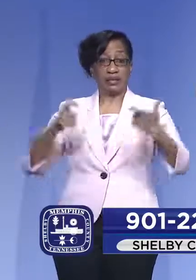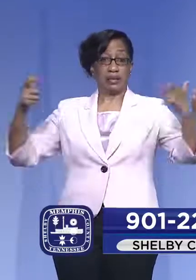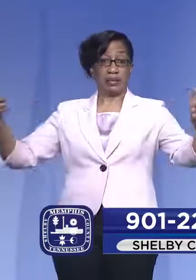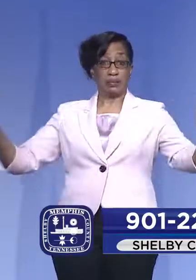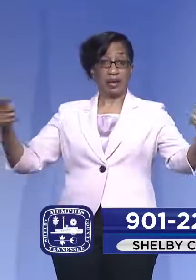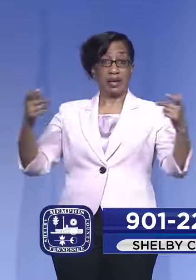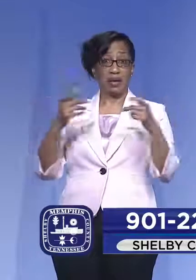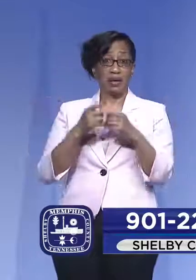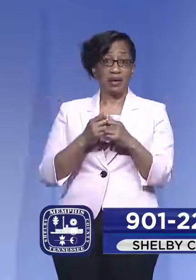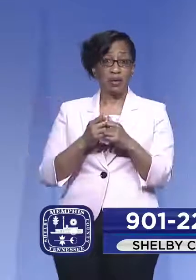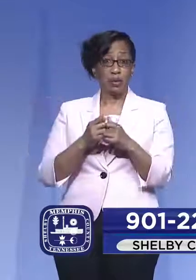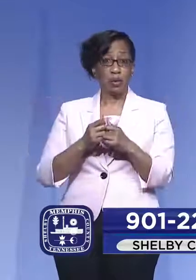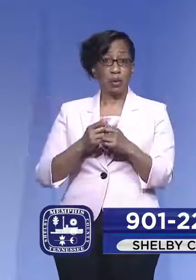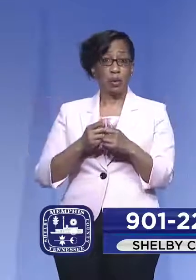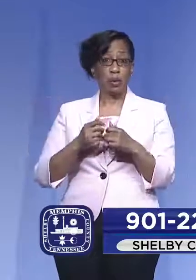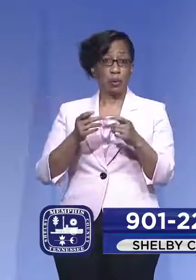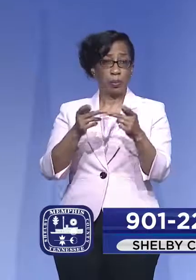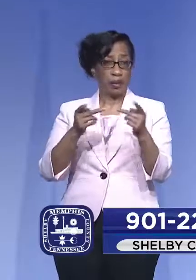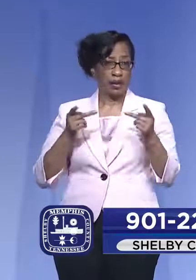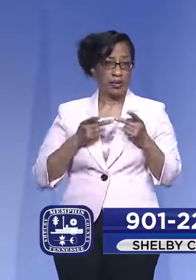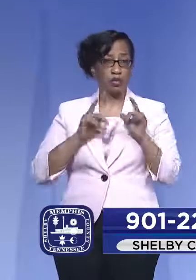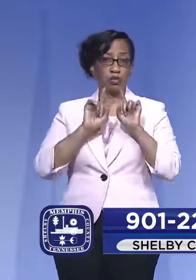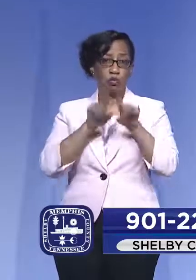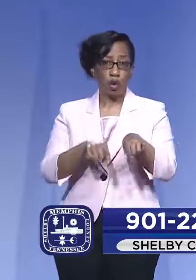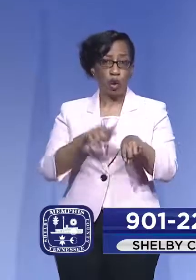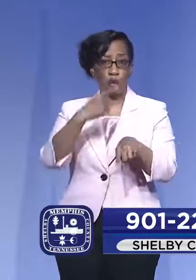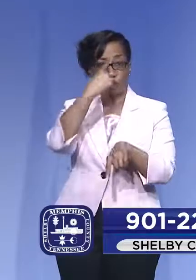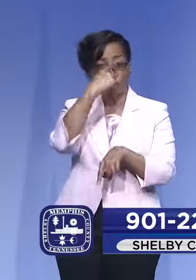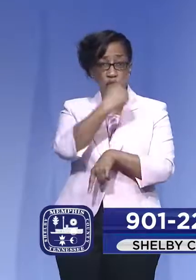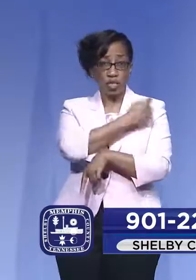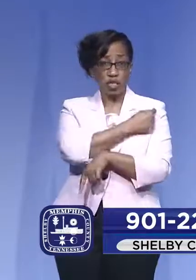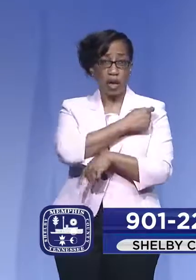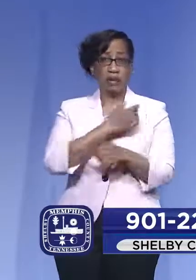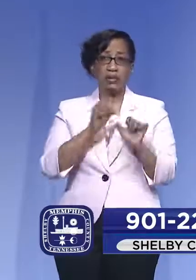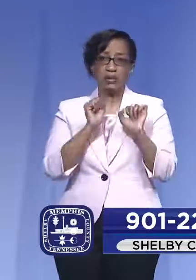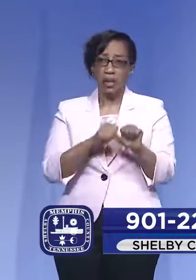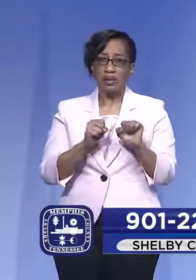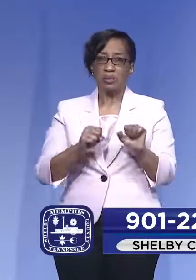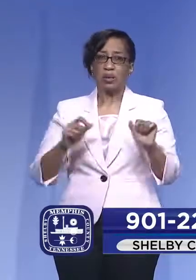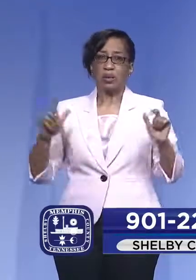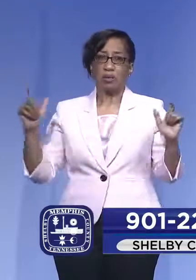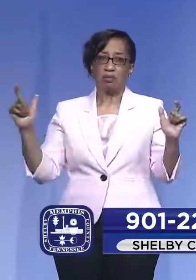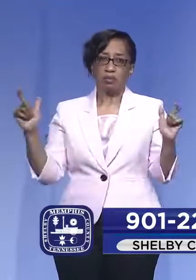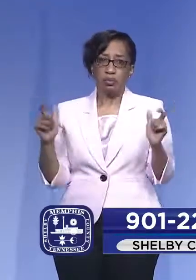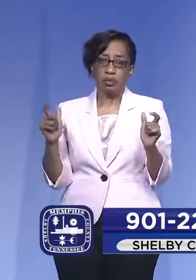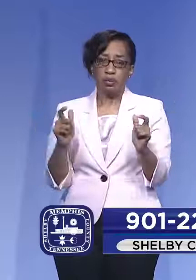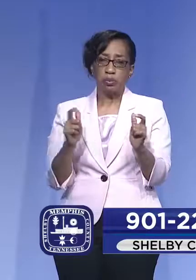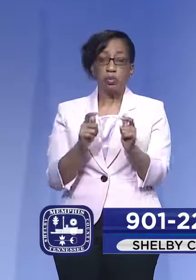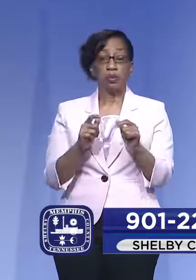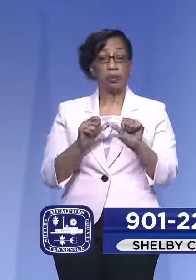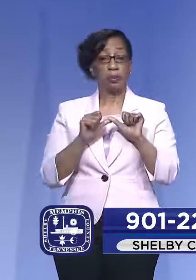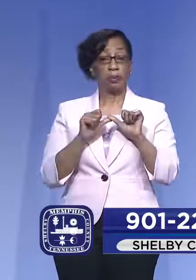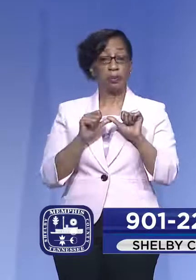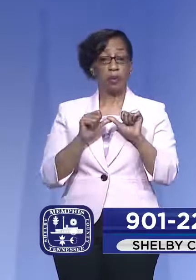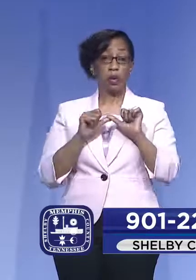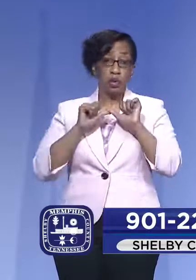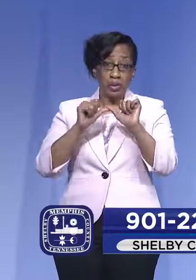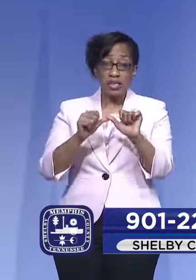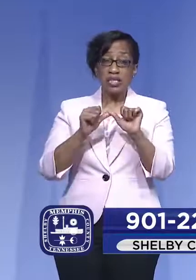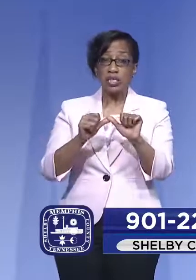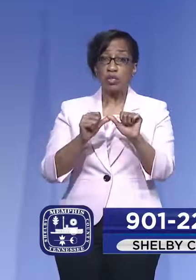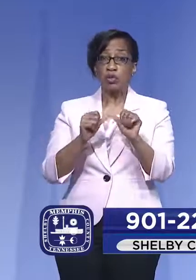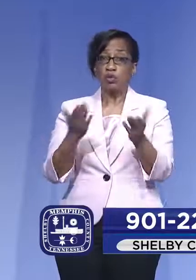or at least in the numbers that we have. And I think that we will continue, as long as this pandemic is before us, to offer